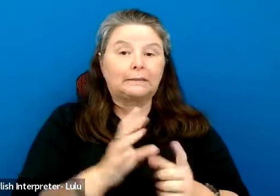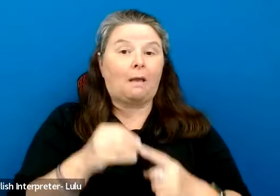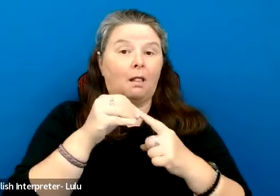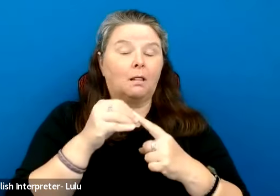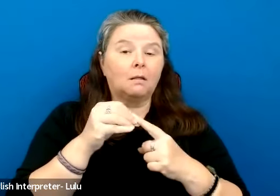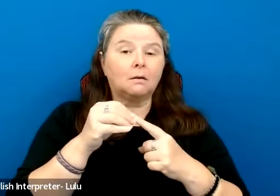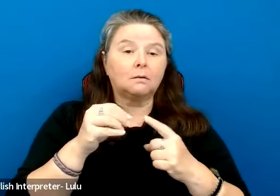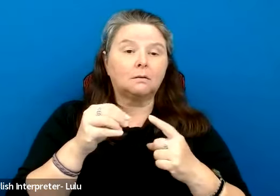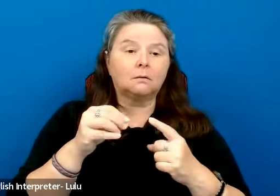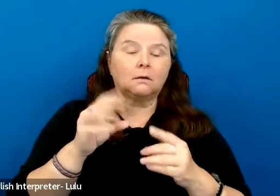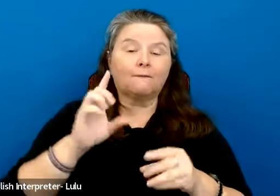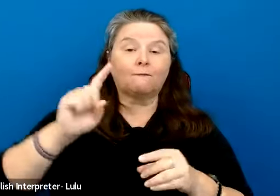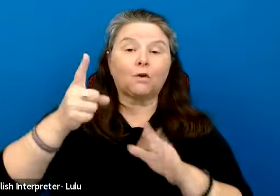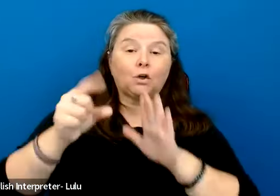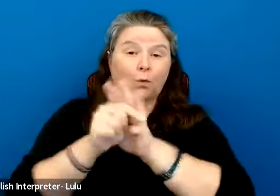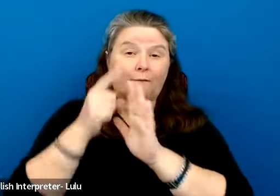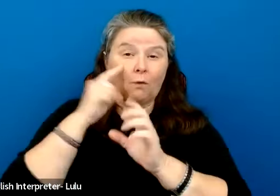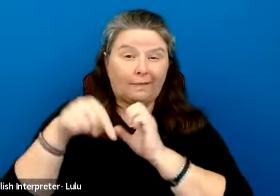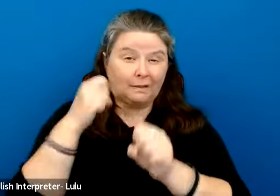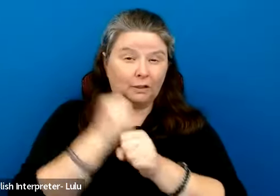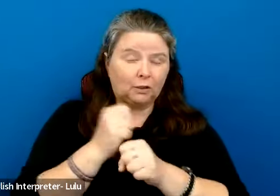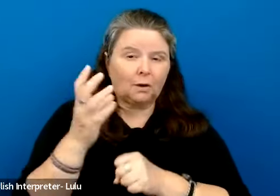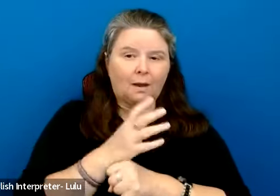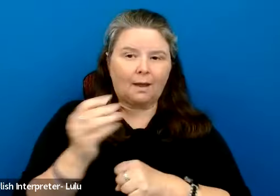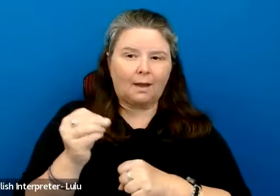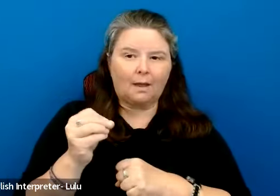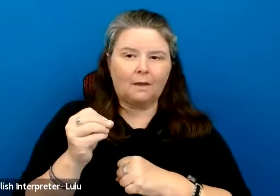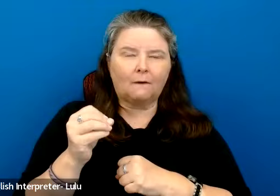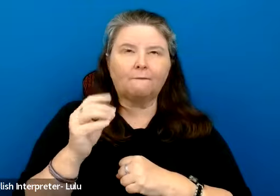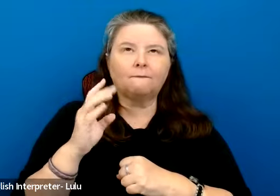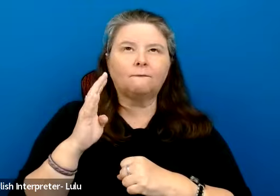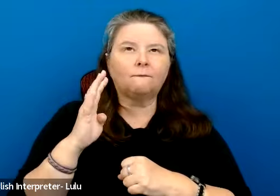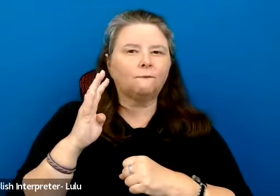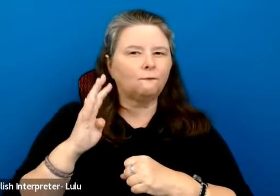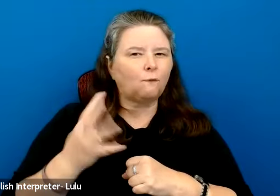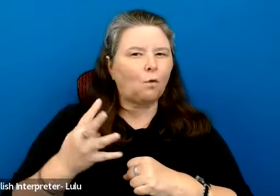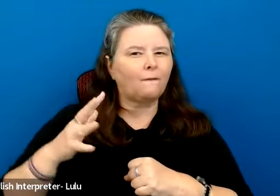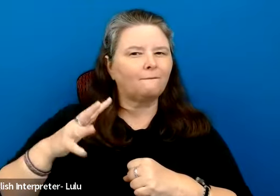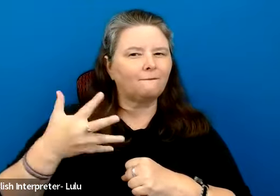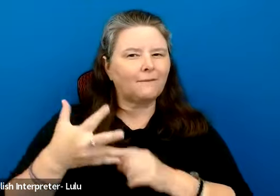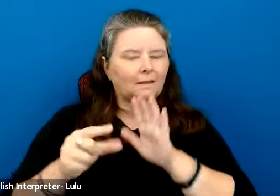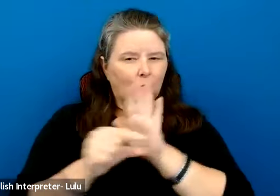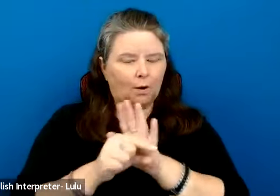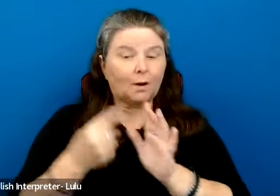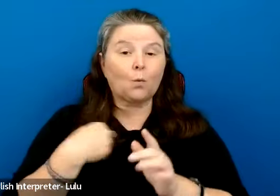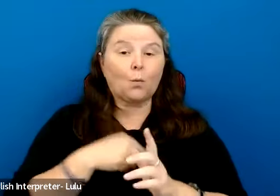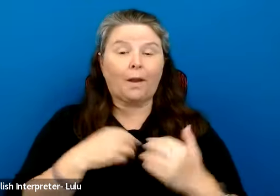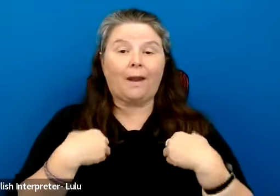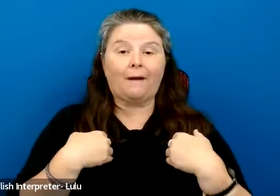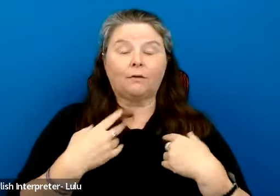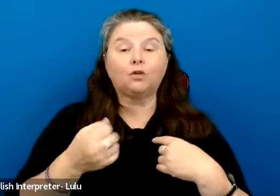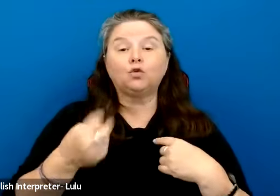Especially in the first grade for this year, and in fourth and fifth grade, we have